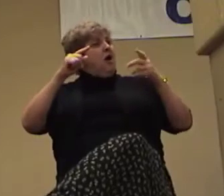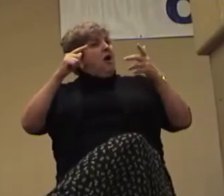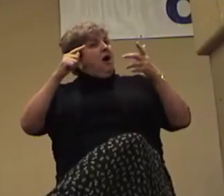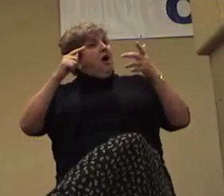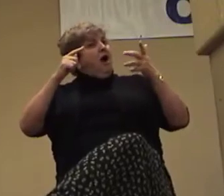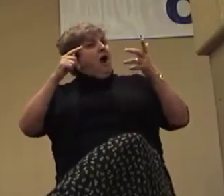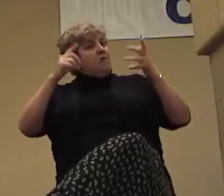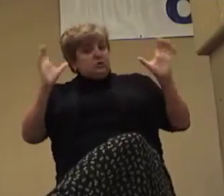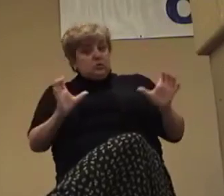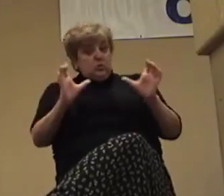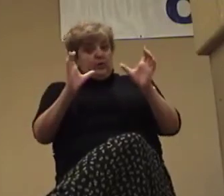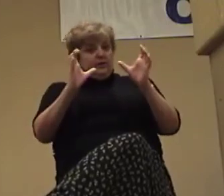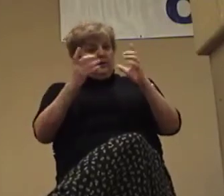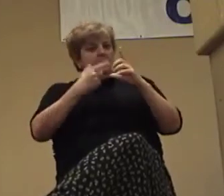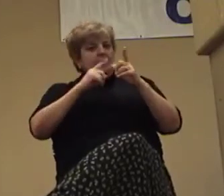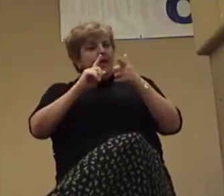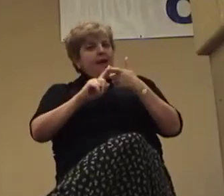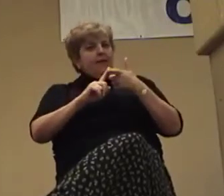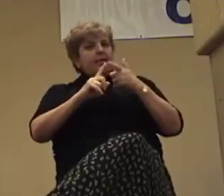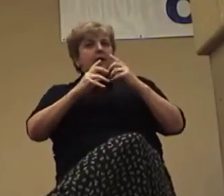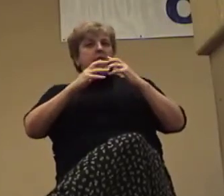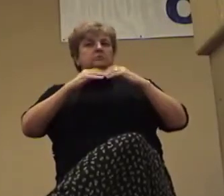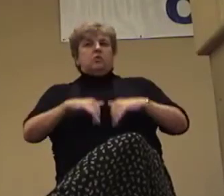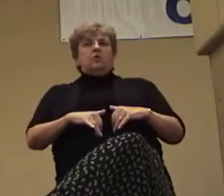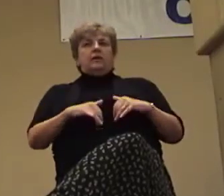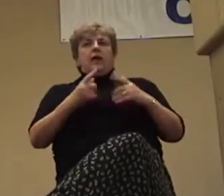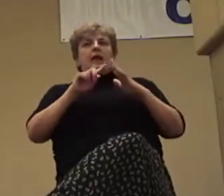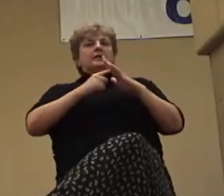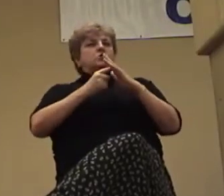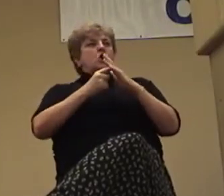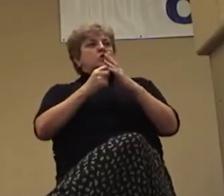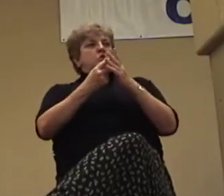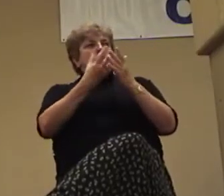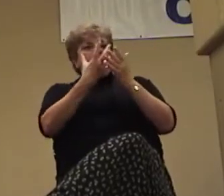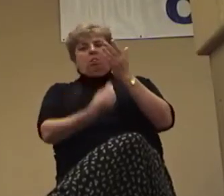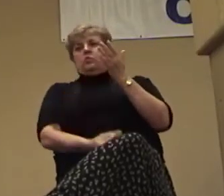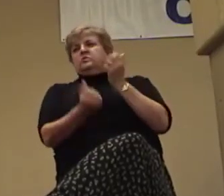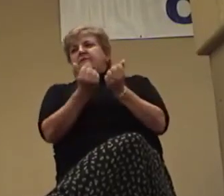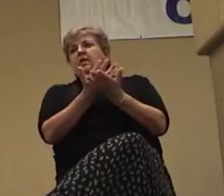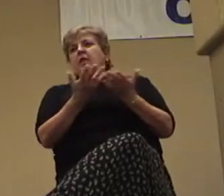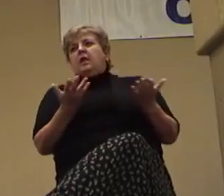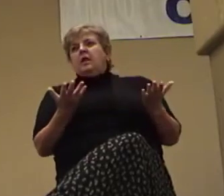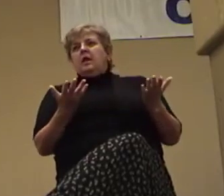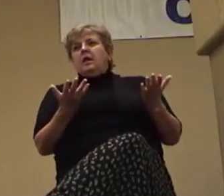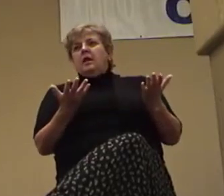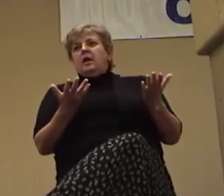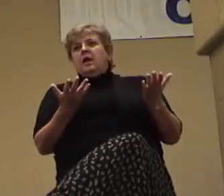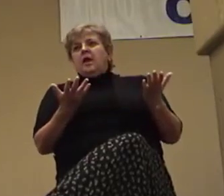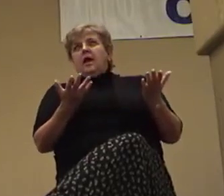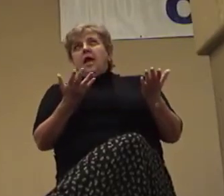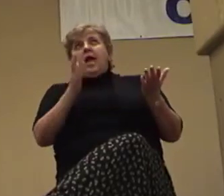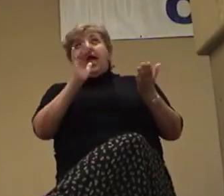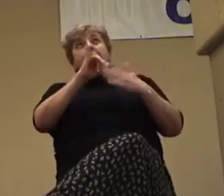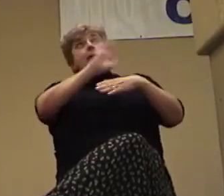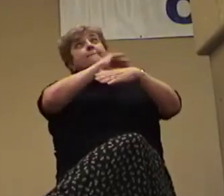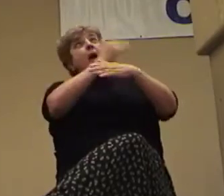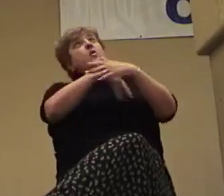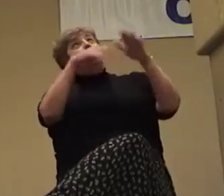it. And I was frightened and I had lost the connection to a power greater than myself. And so, you